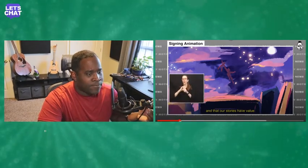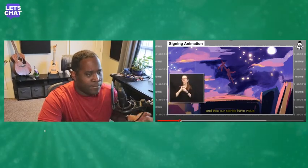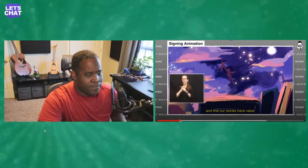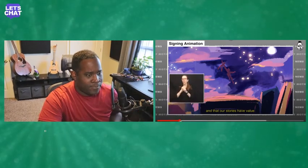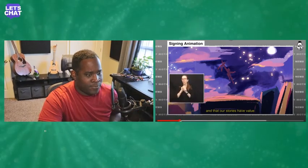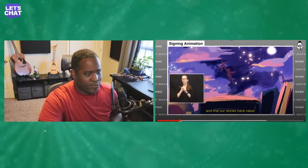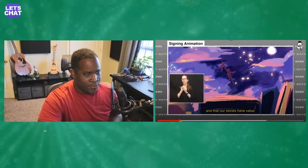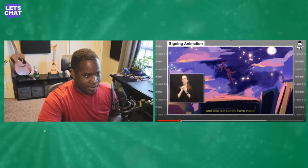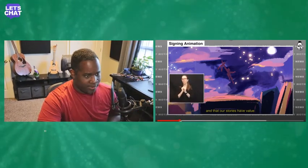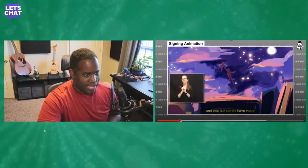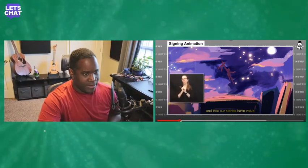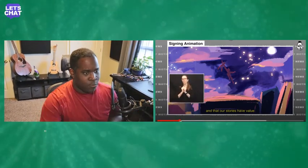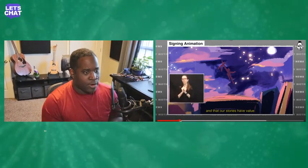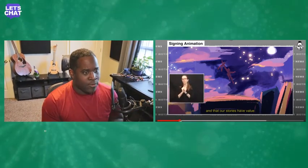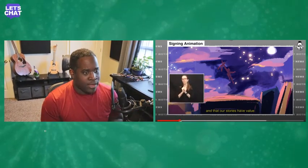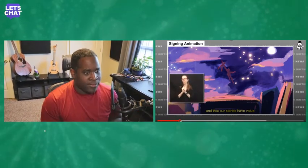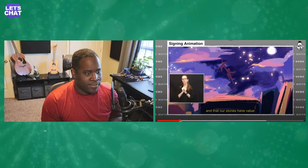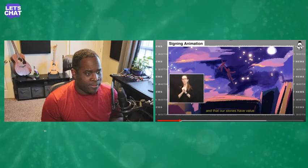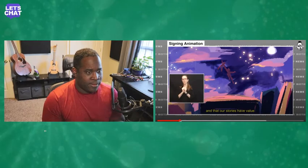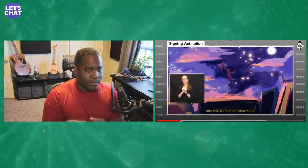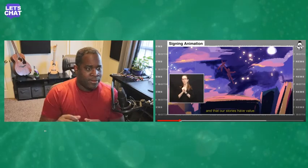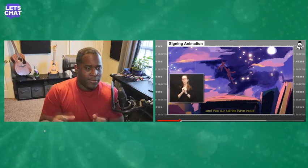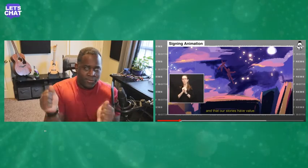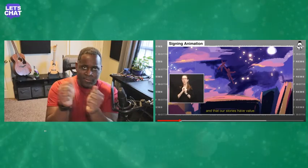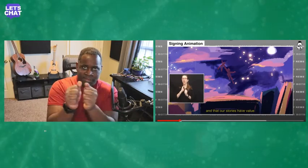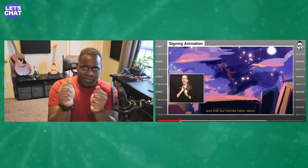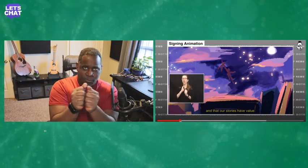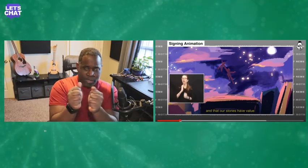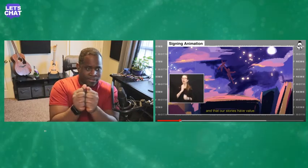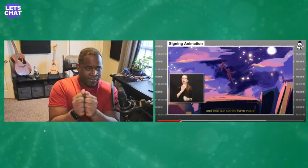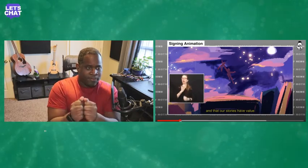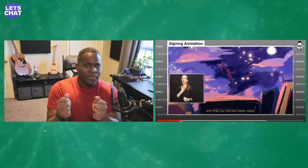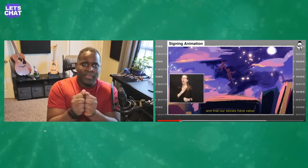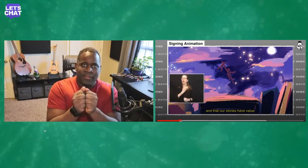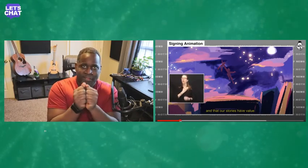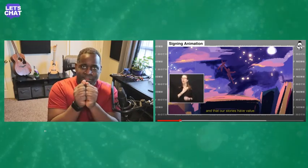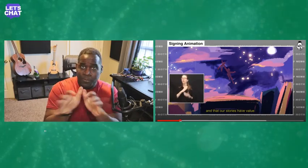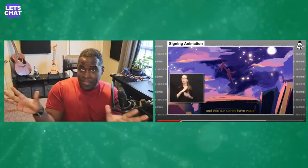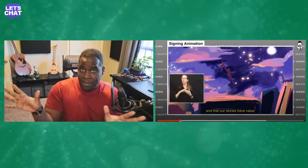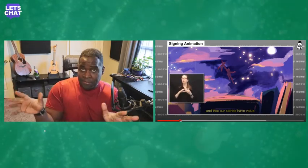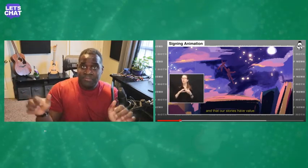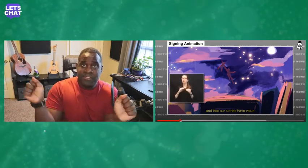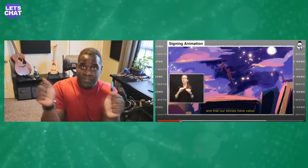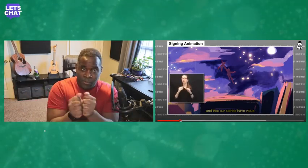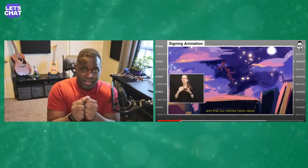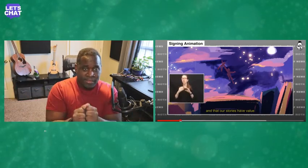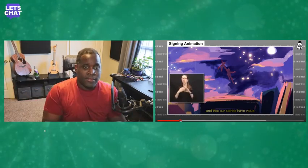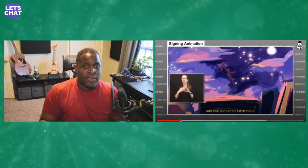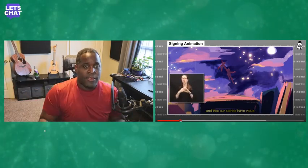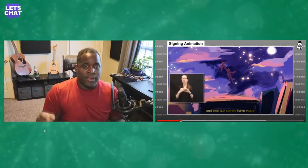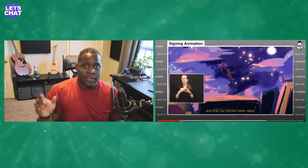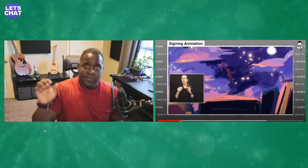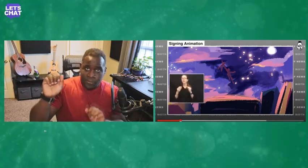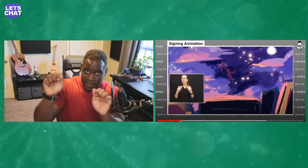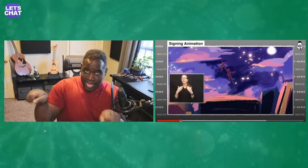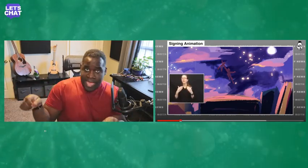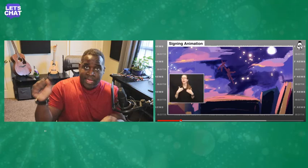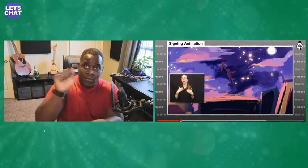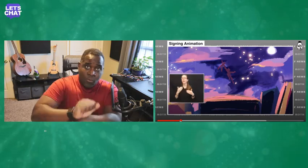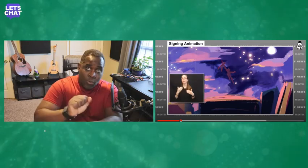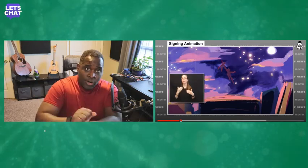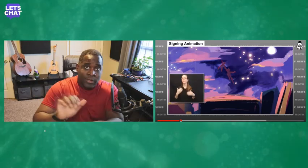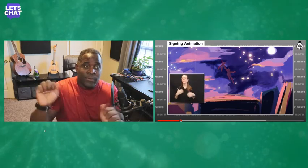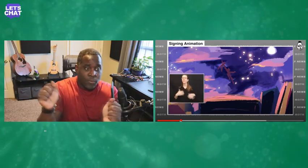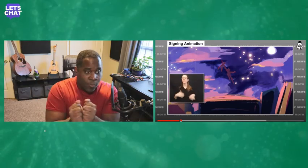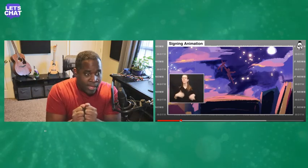our stories. Can work with. So this is with. This is without. This is with. So